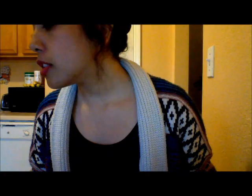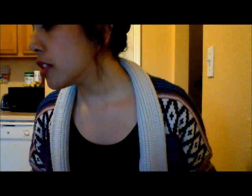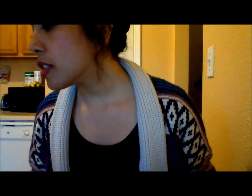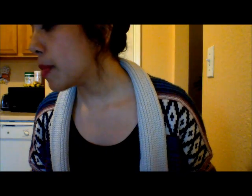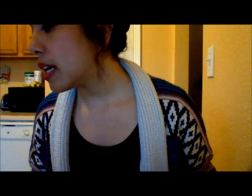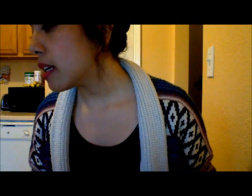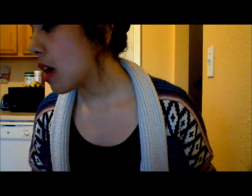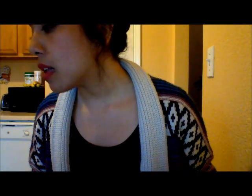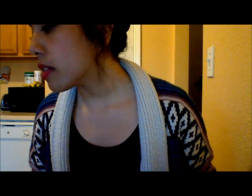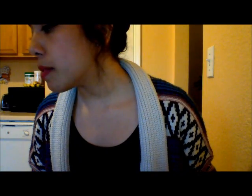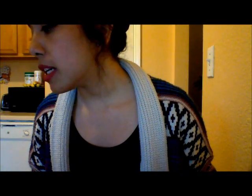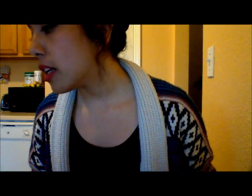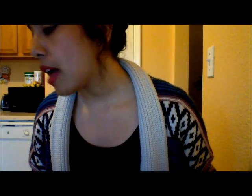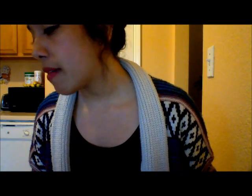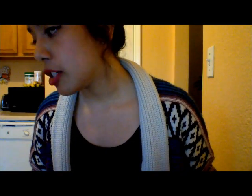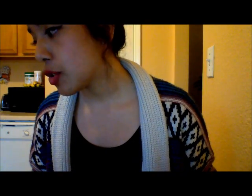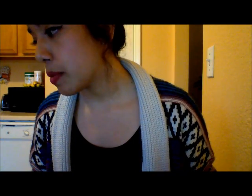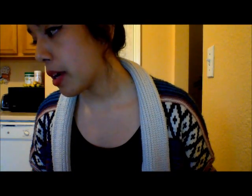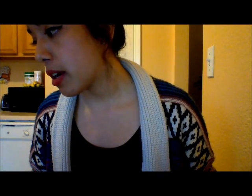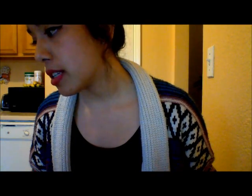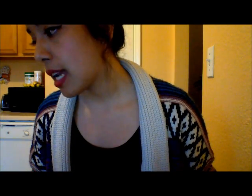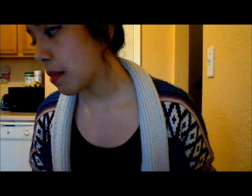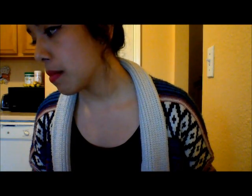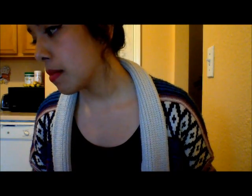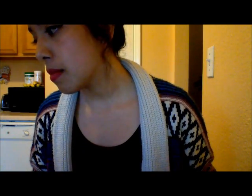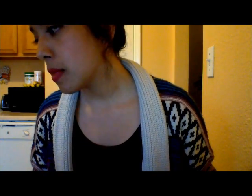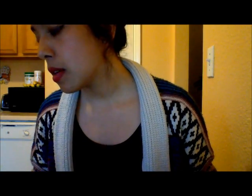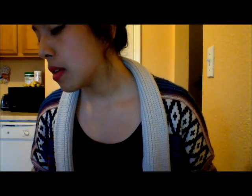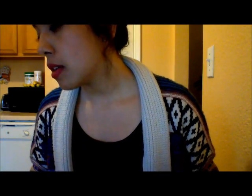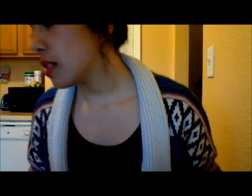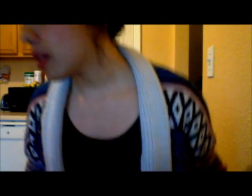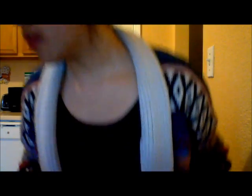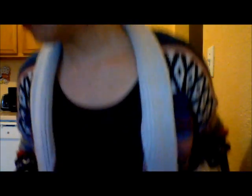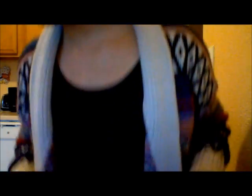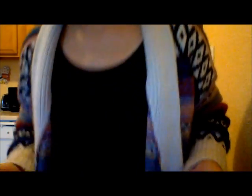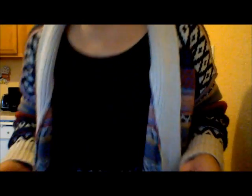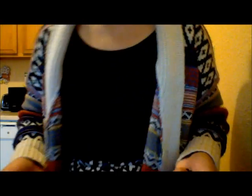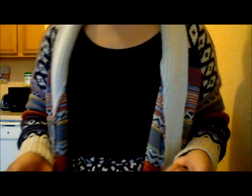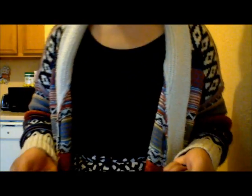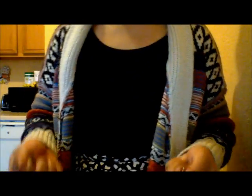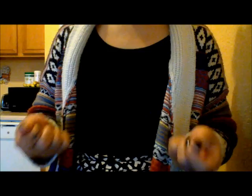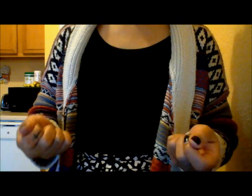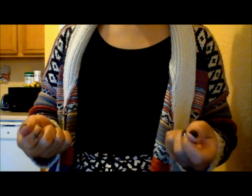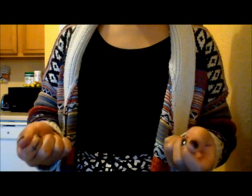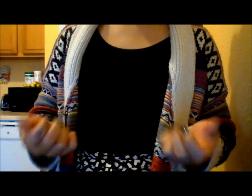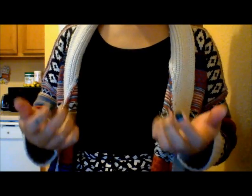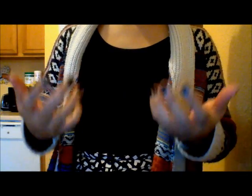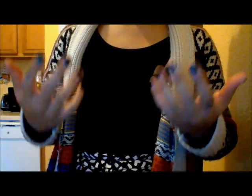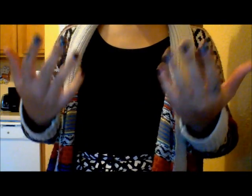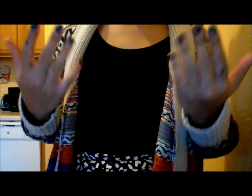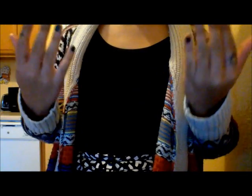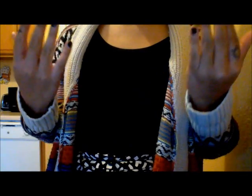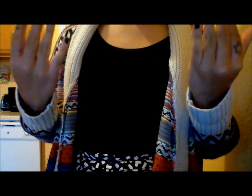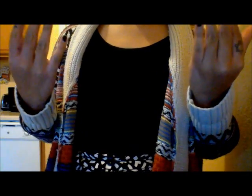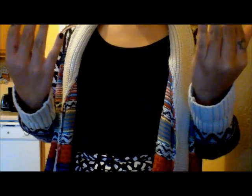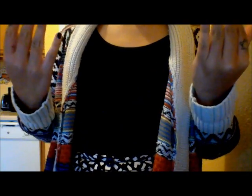To spend all of the money you have in a short period of time. So you open